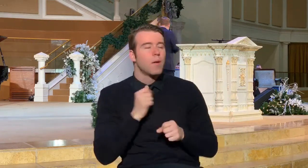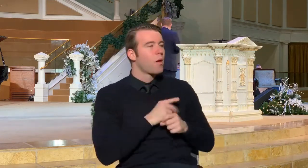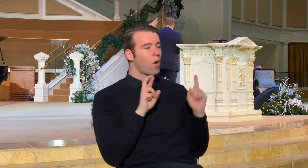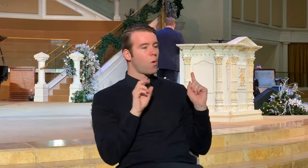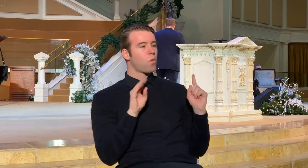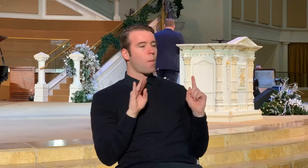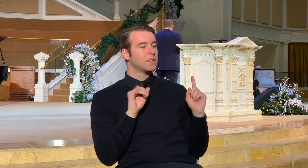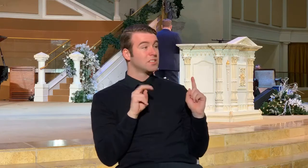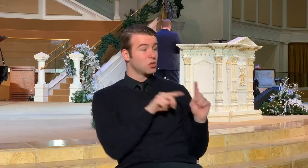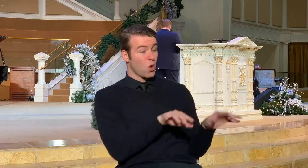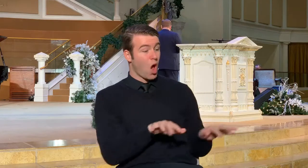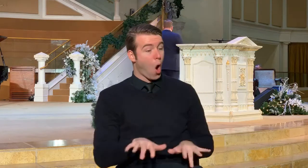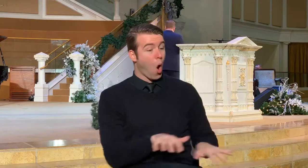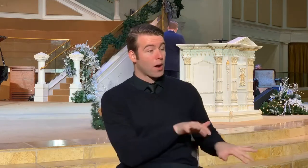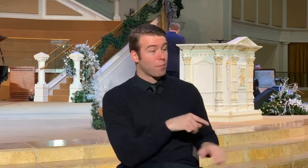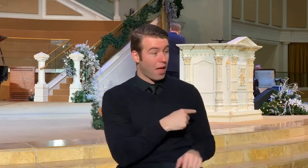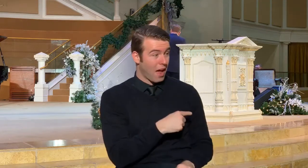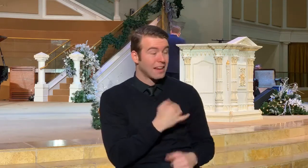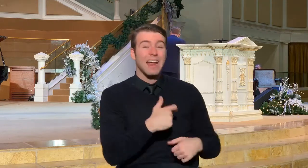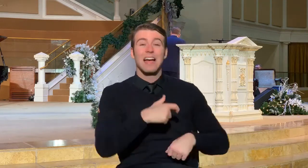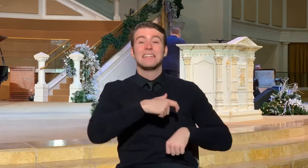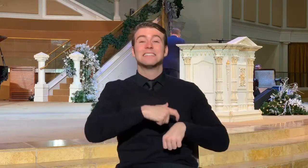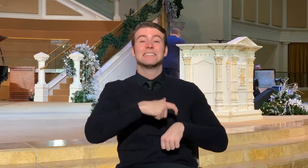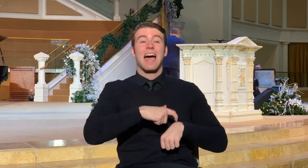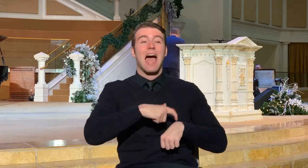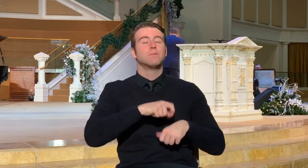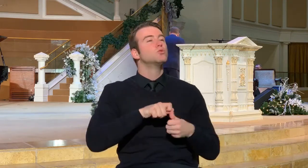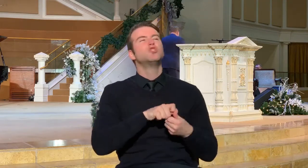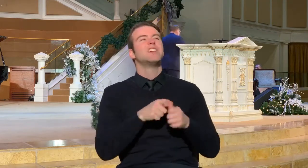you're an organ player. I think it's time to shift.